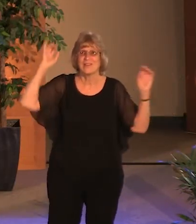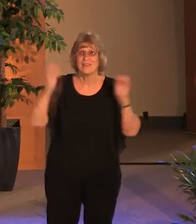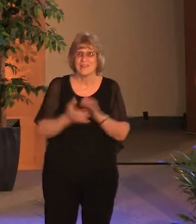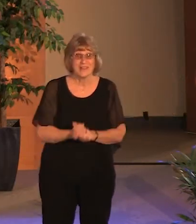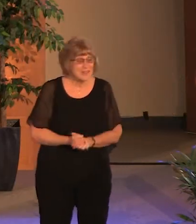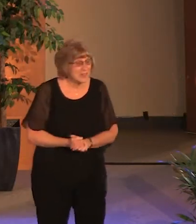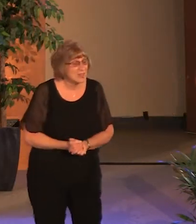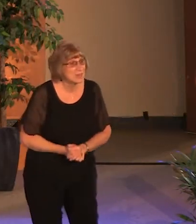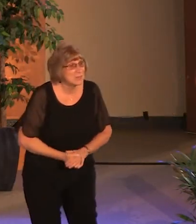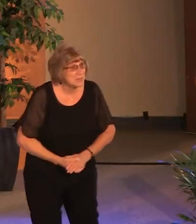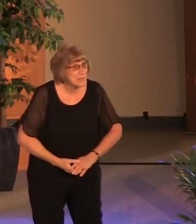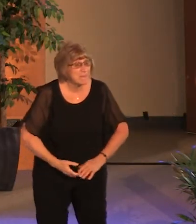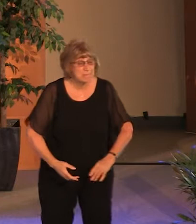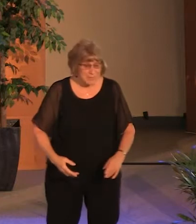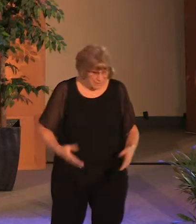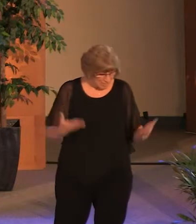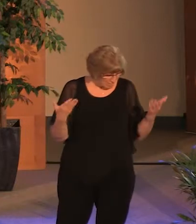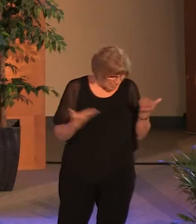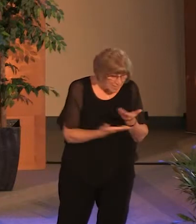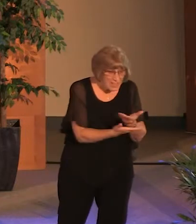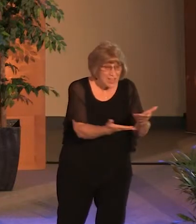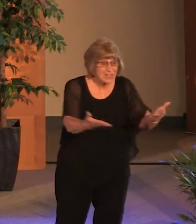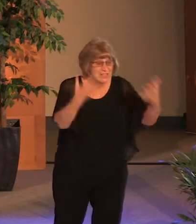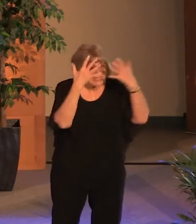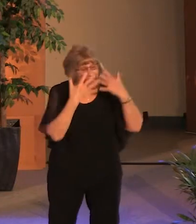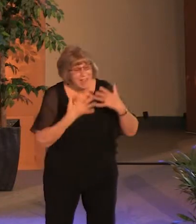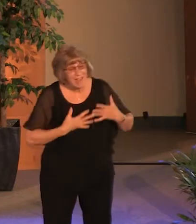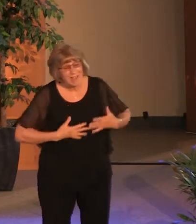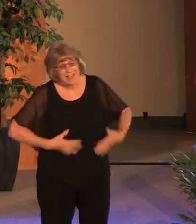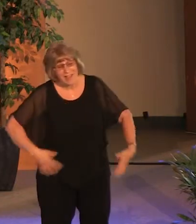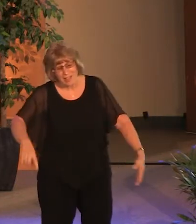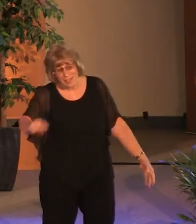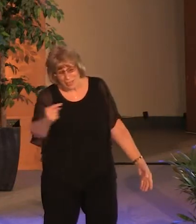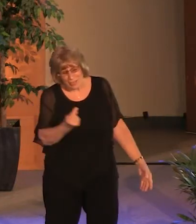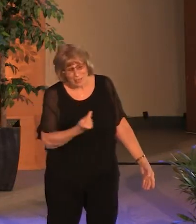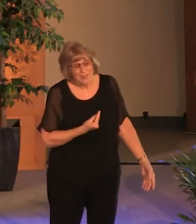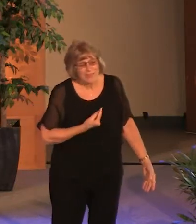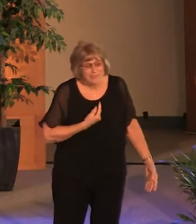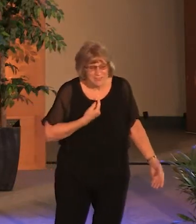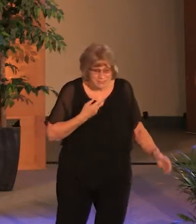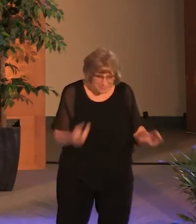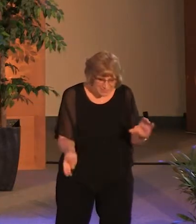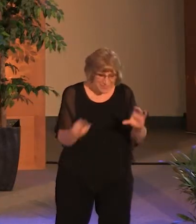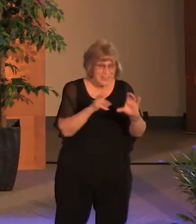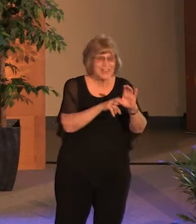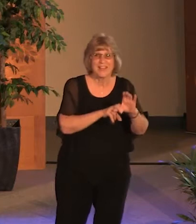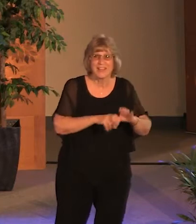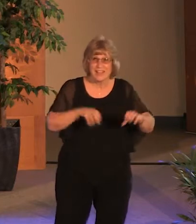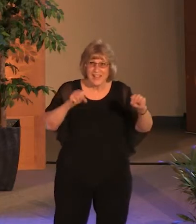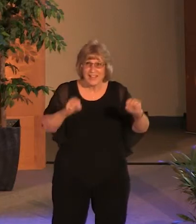ooh. There's always room for the sad and lonely, who